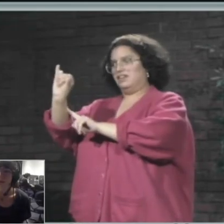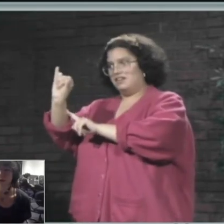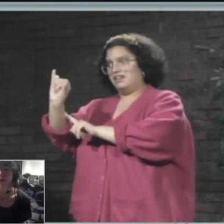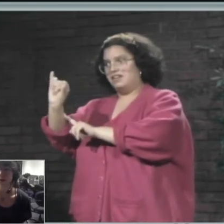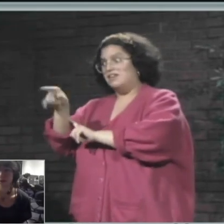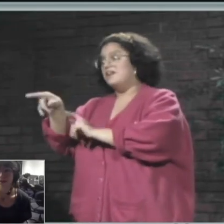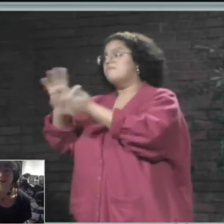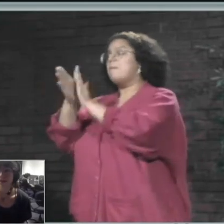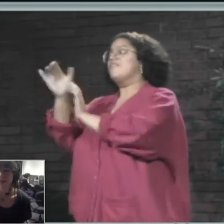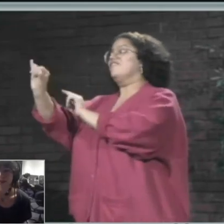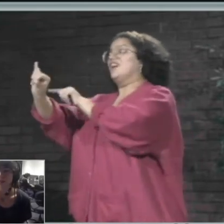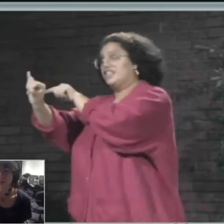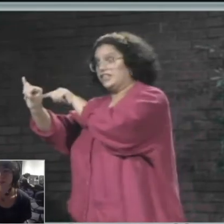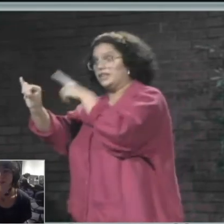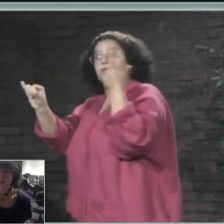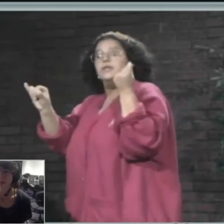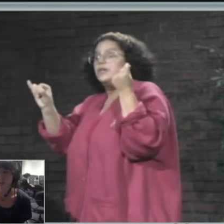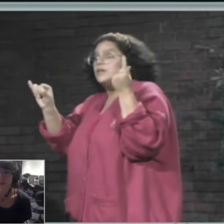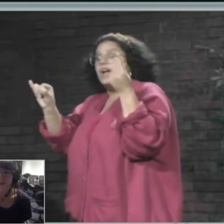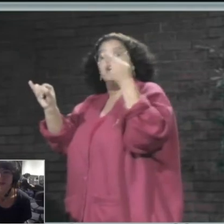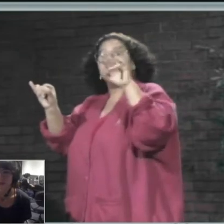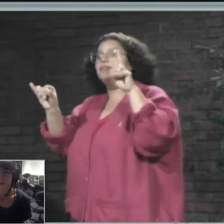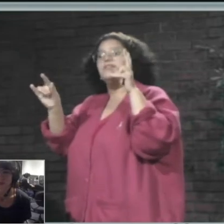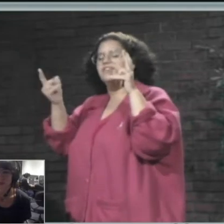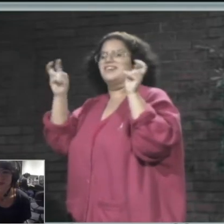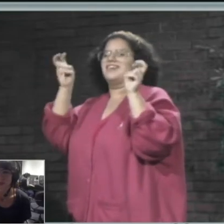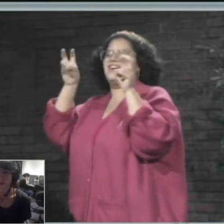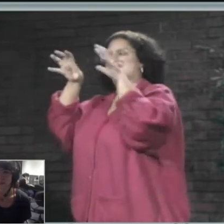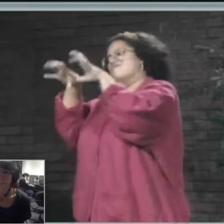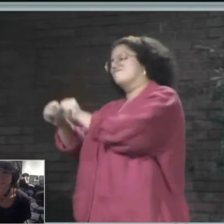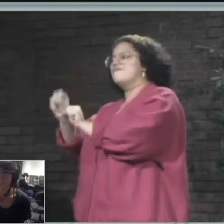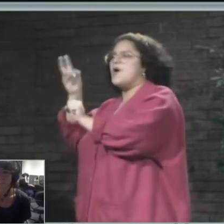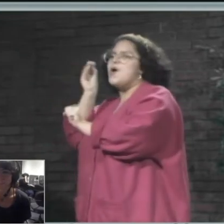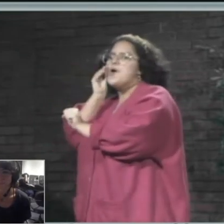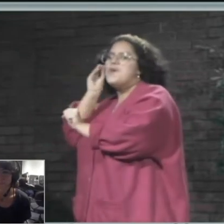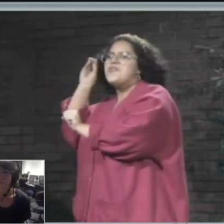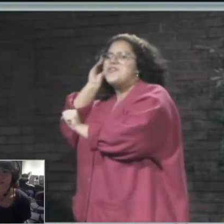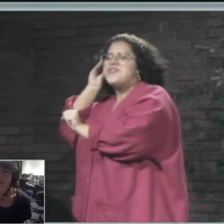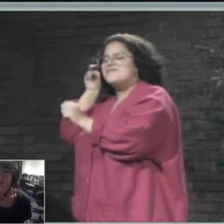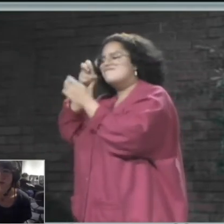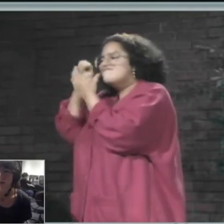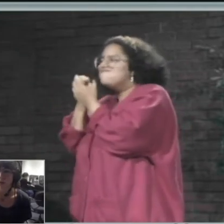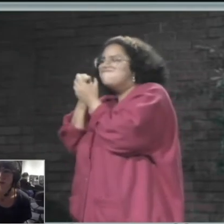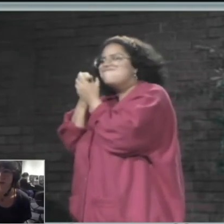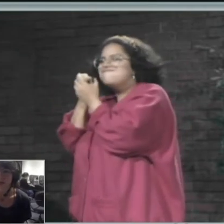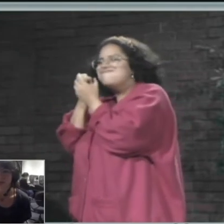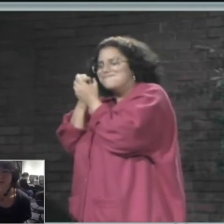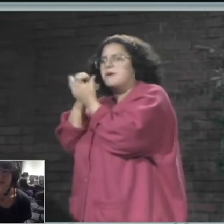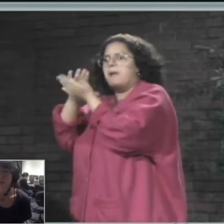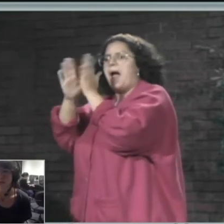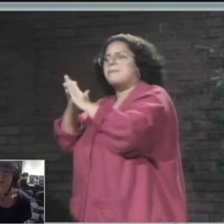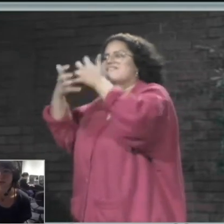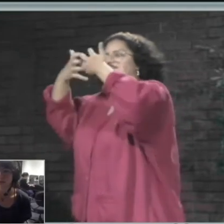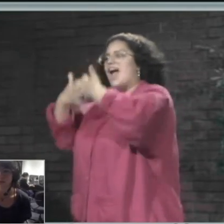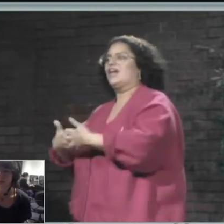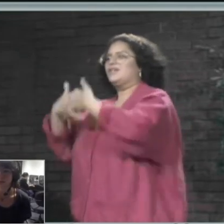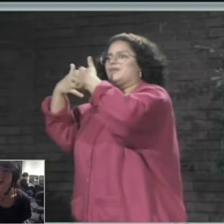So the white cells then become infected because of the HIV. The saying for this is that it kind of makes its